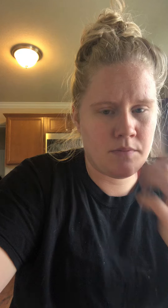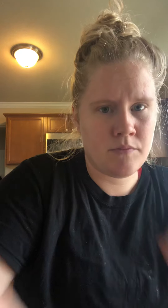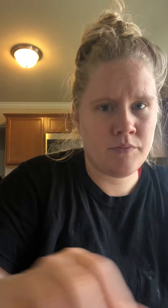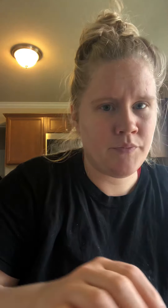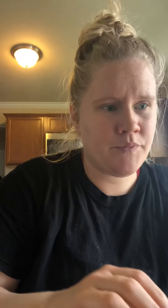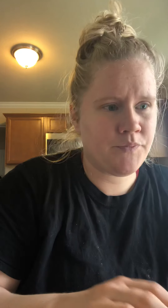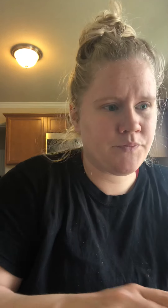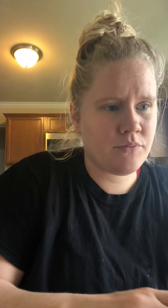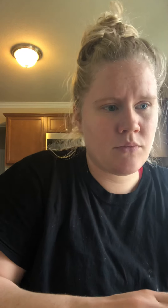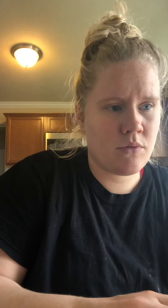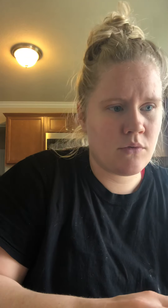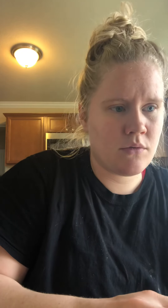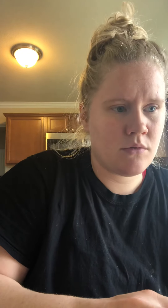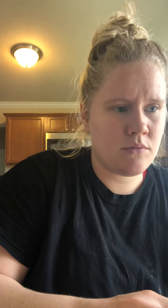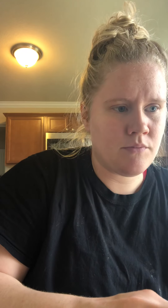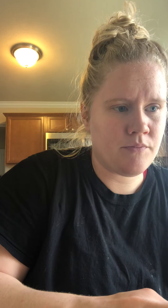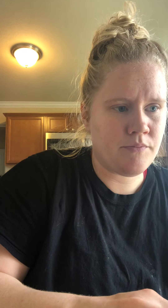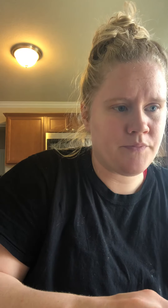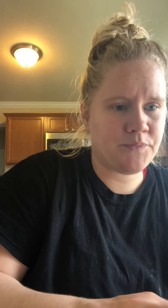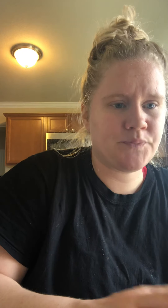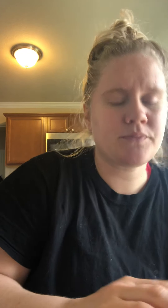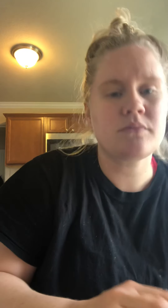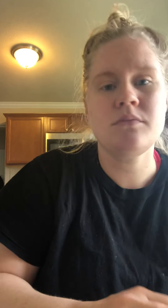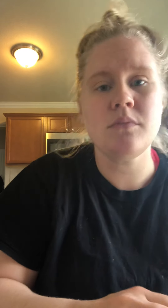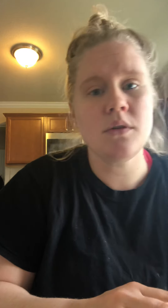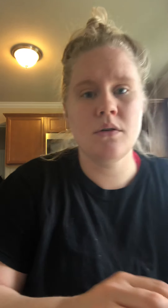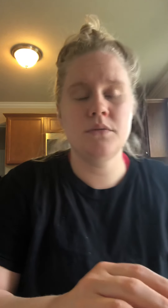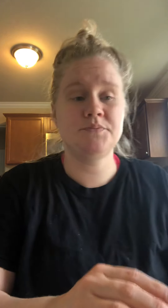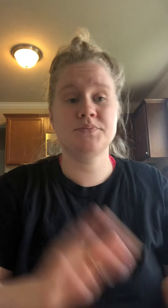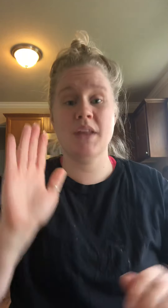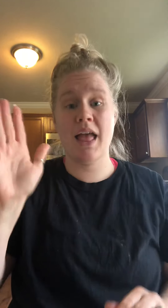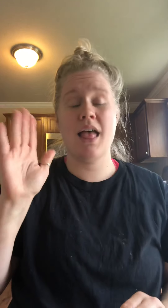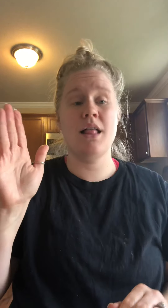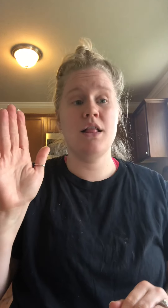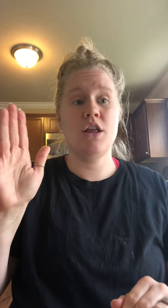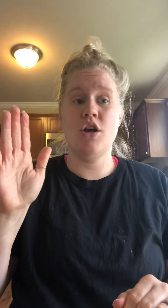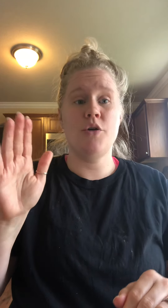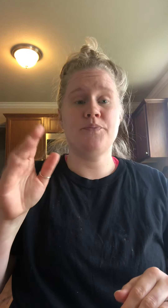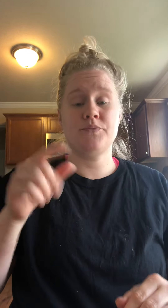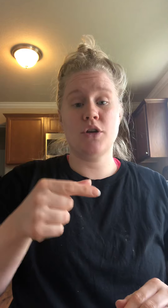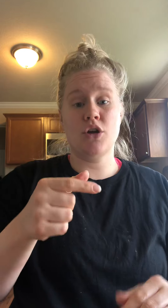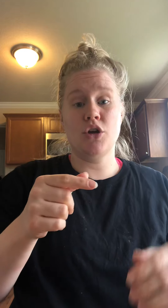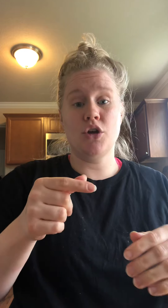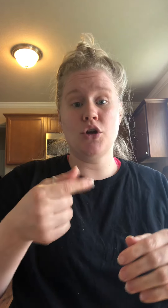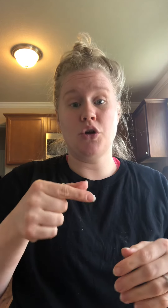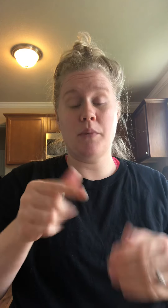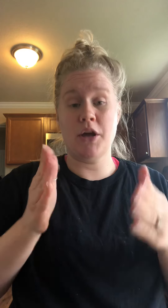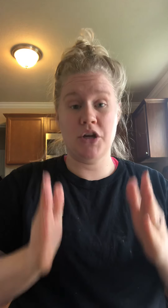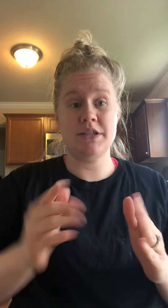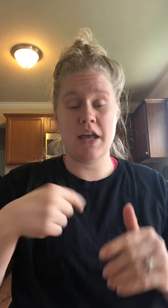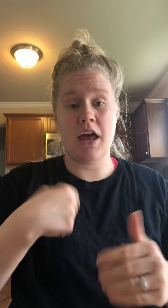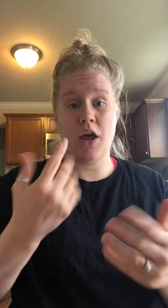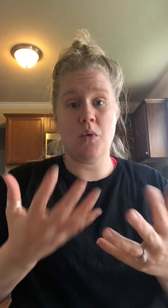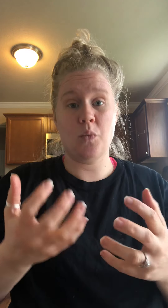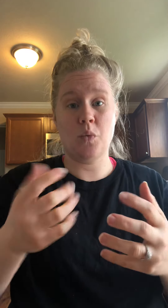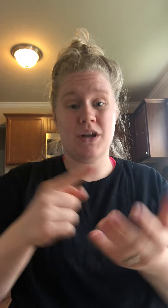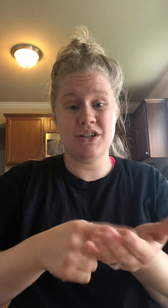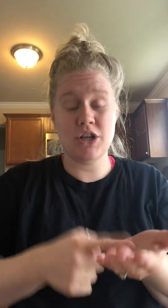review a mutant plural is... Hello, grammarians. I wanted to talk to you again about mutant